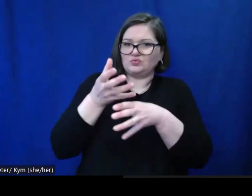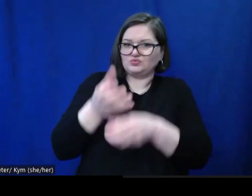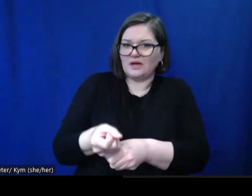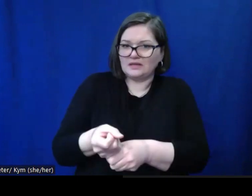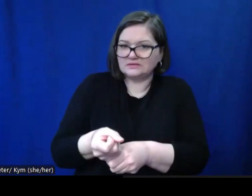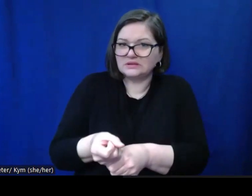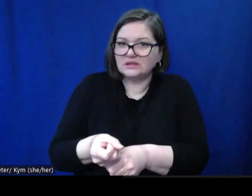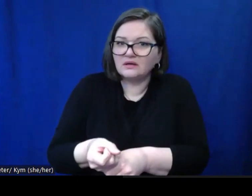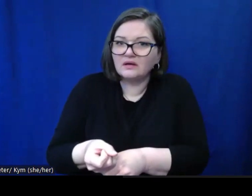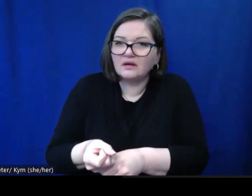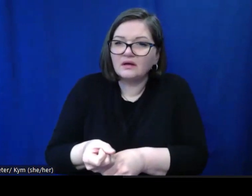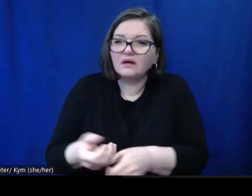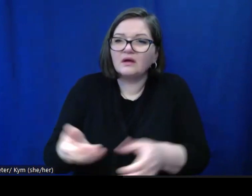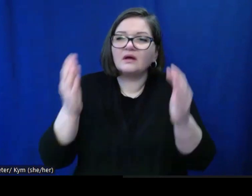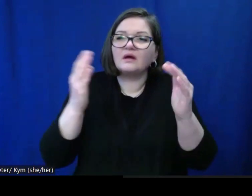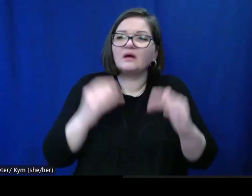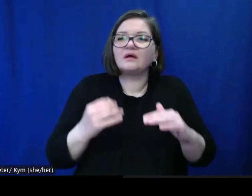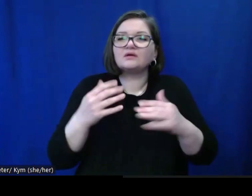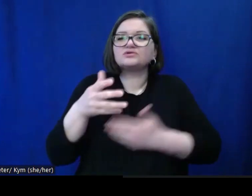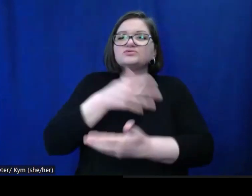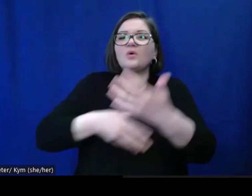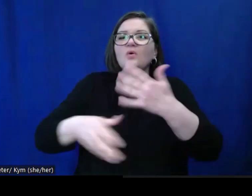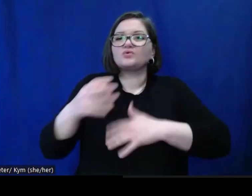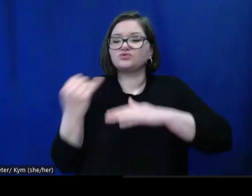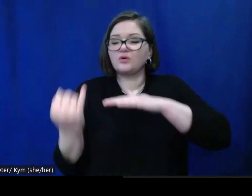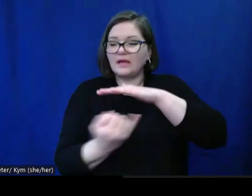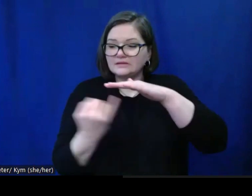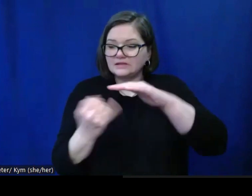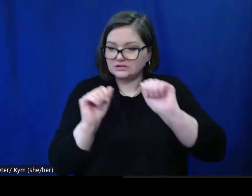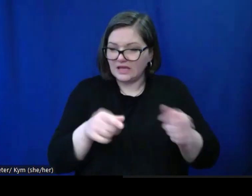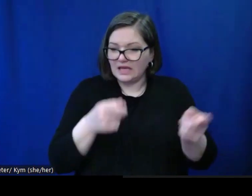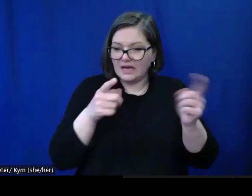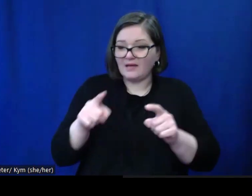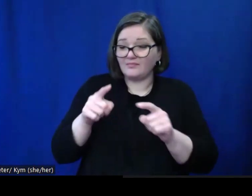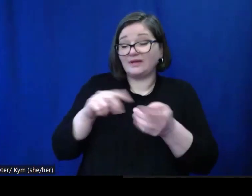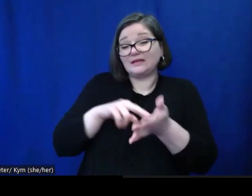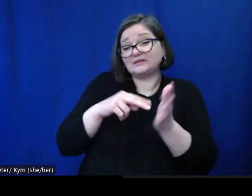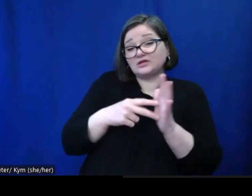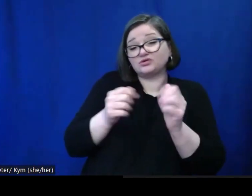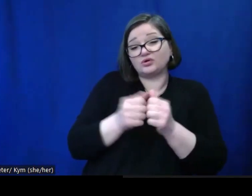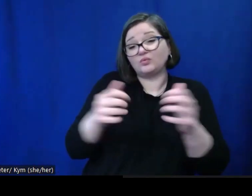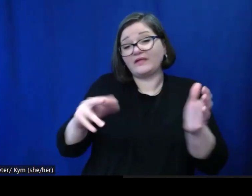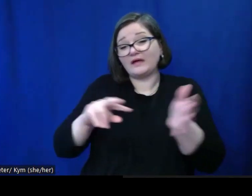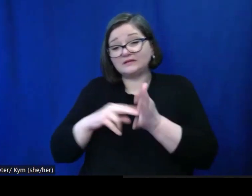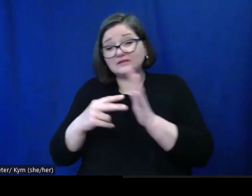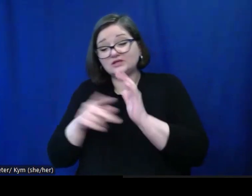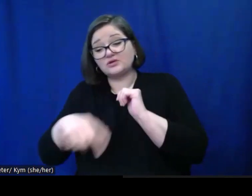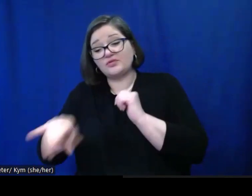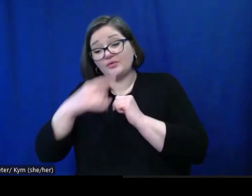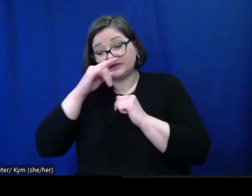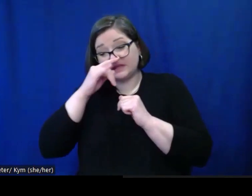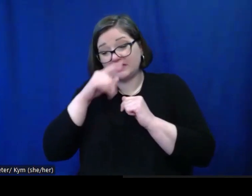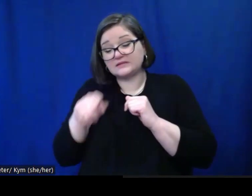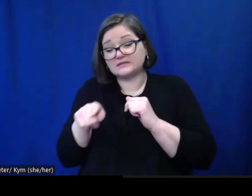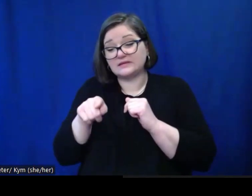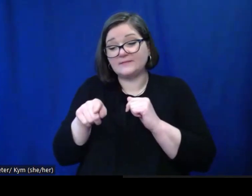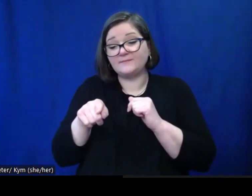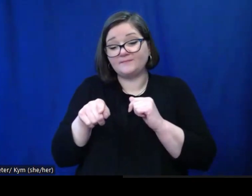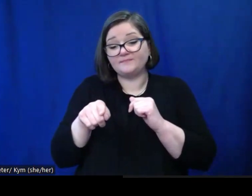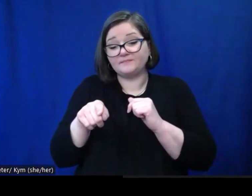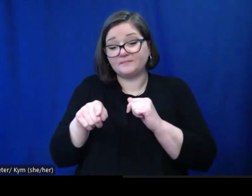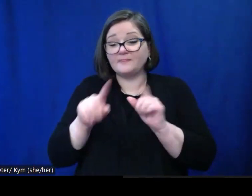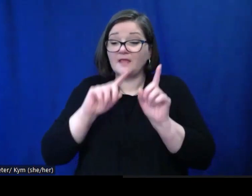social isolation. And so this can happen intentionally or unintentionally. So these are kids who, may